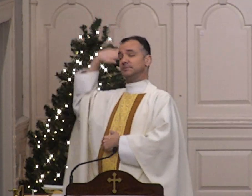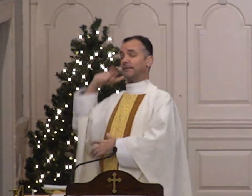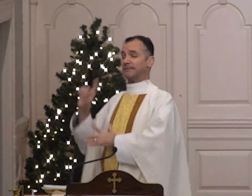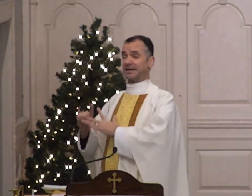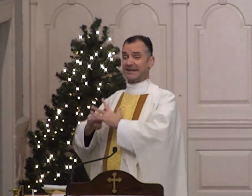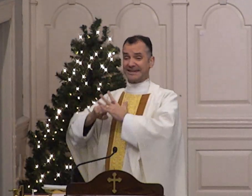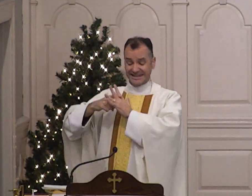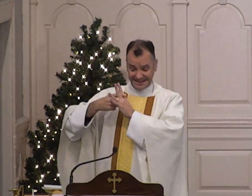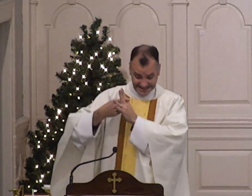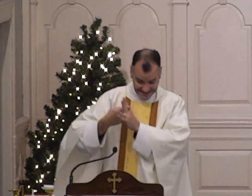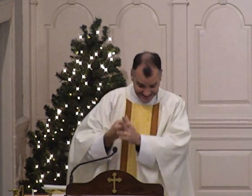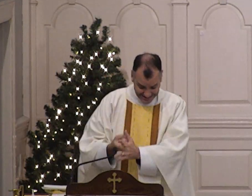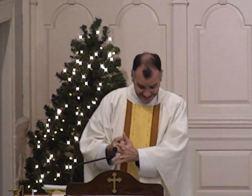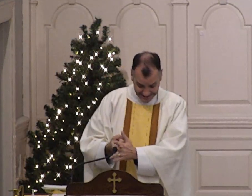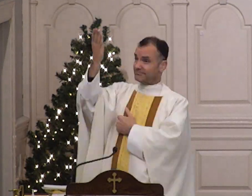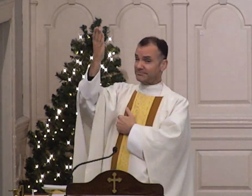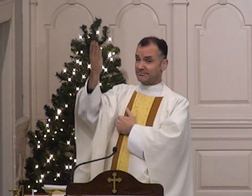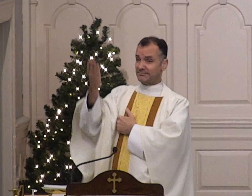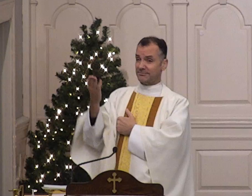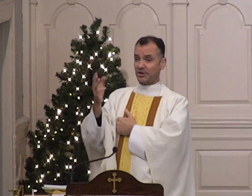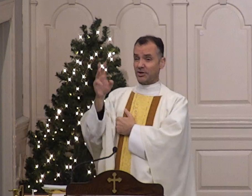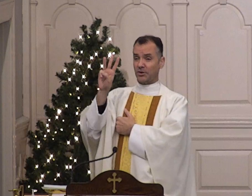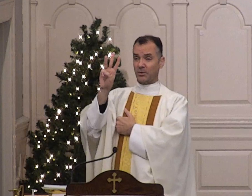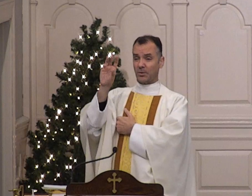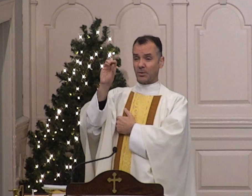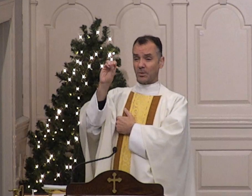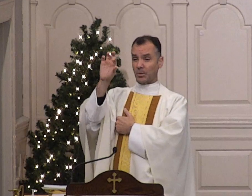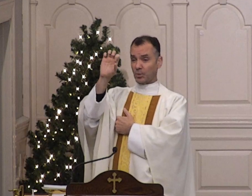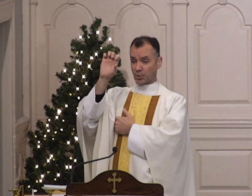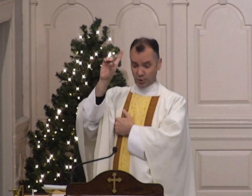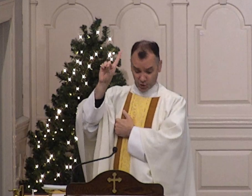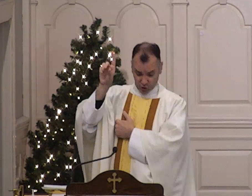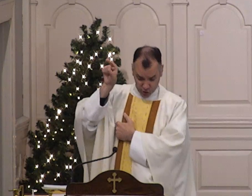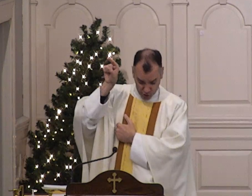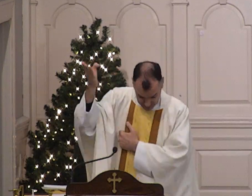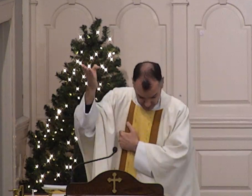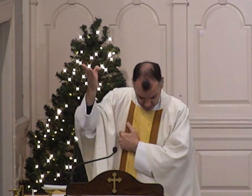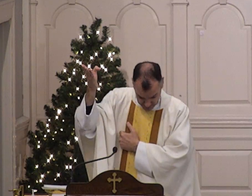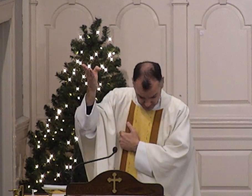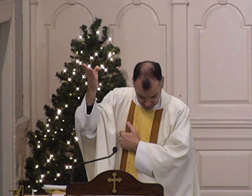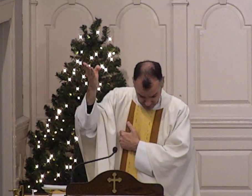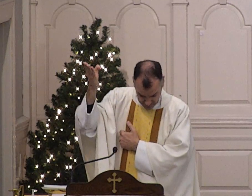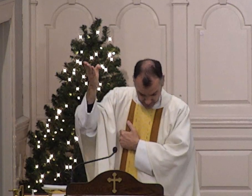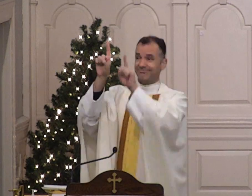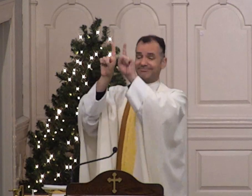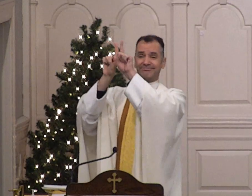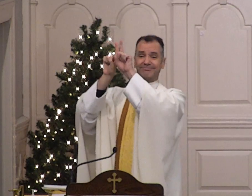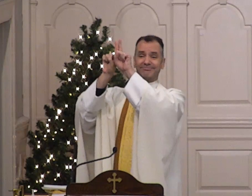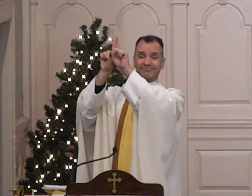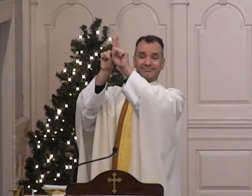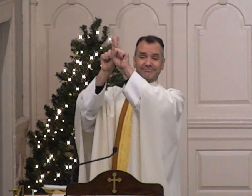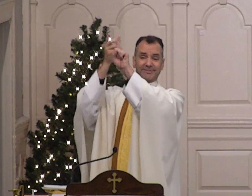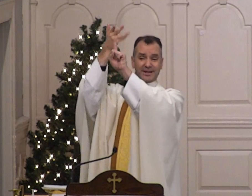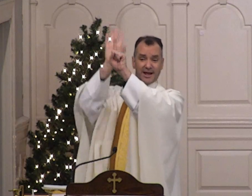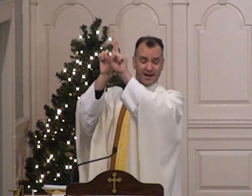In the beginning was the Word, and the Word was with God.